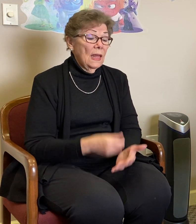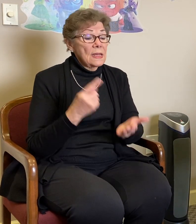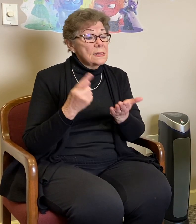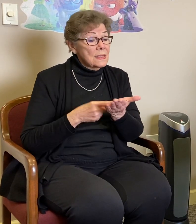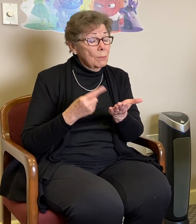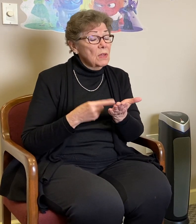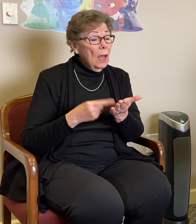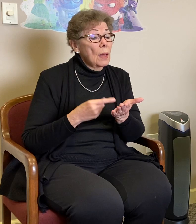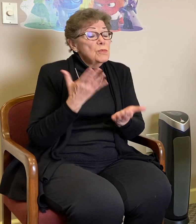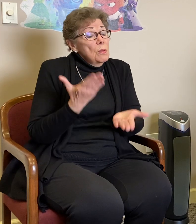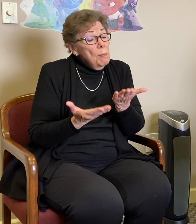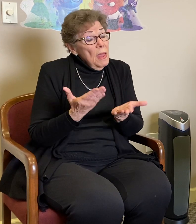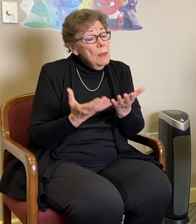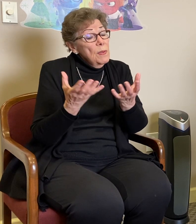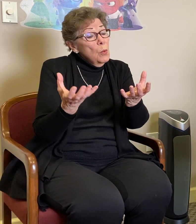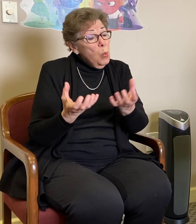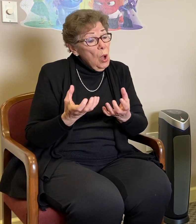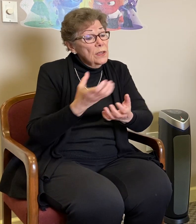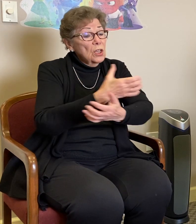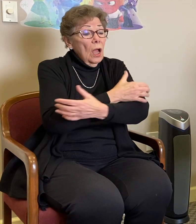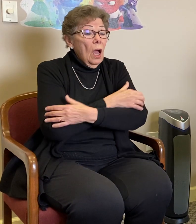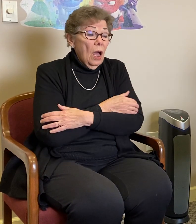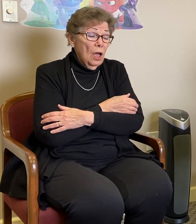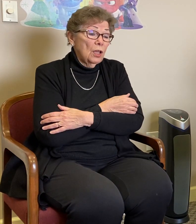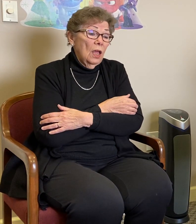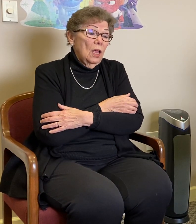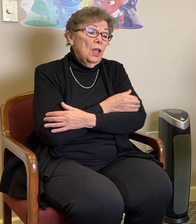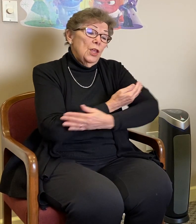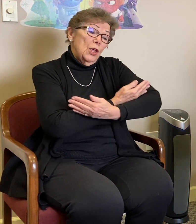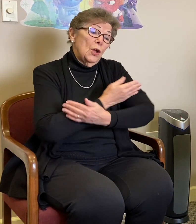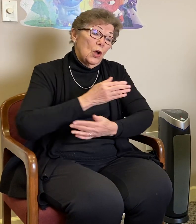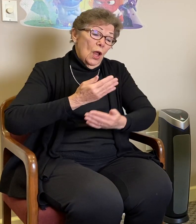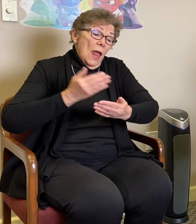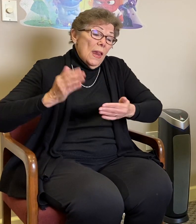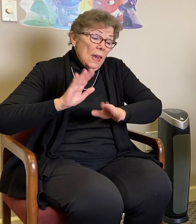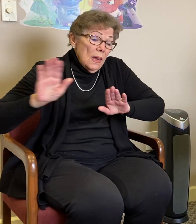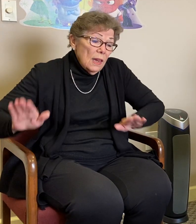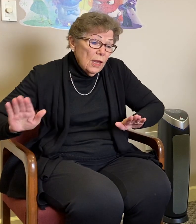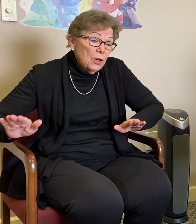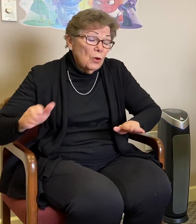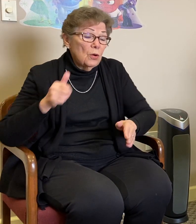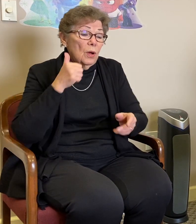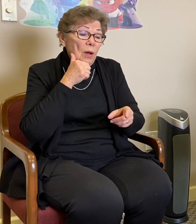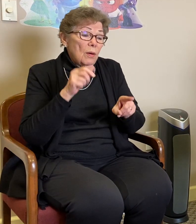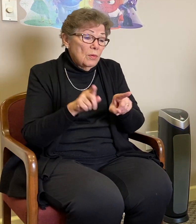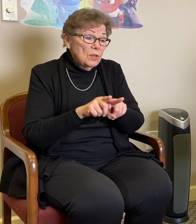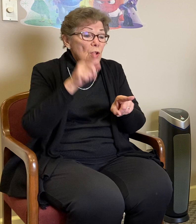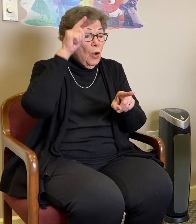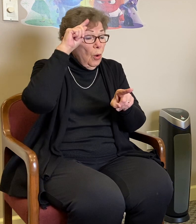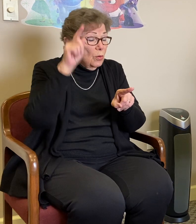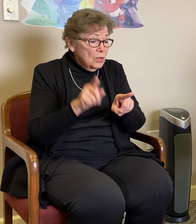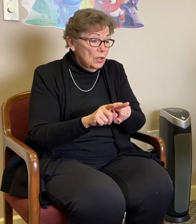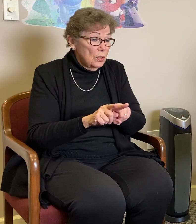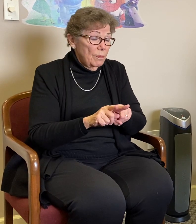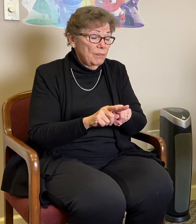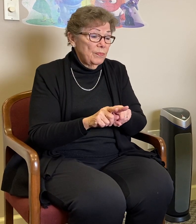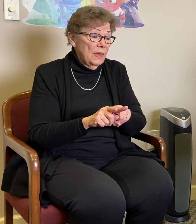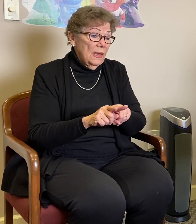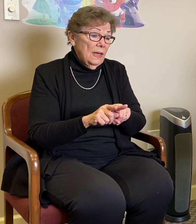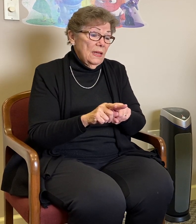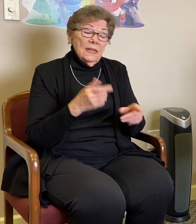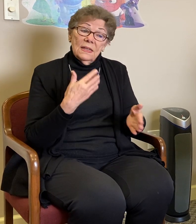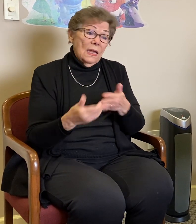Sometimes you might want to hug your baby brother or sister. And even though a baby